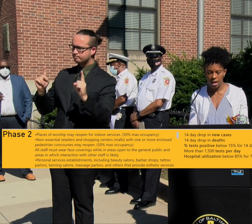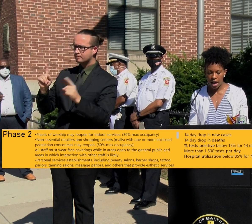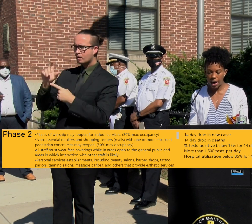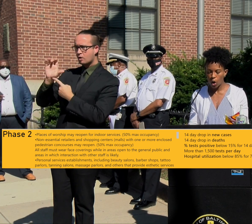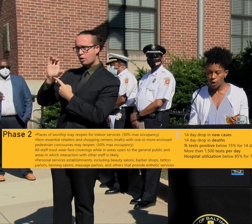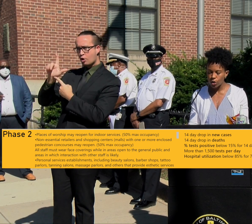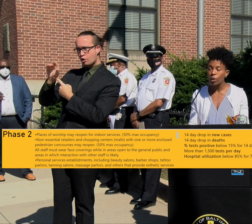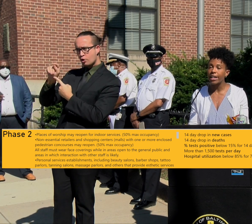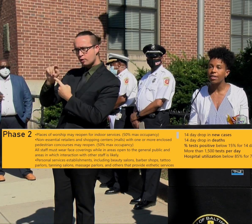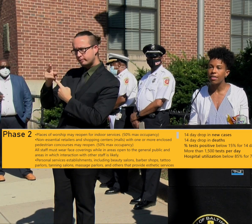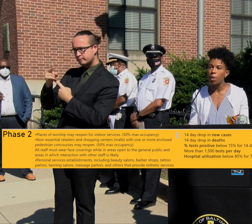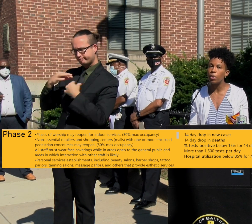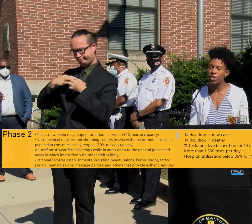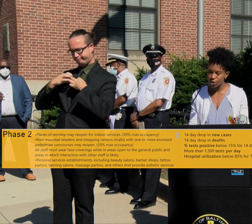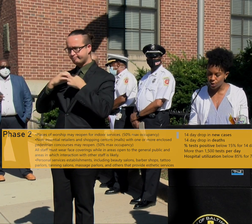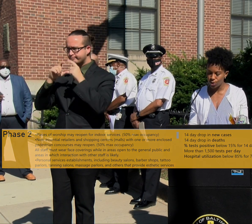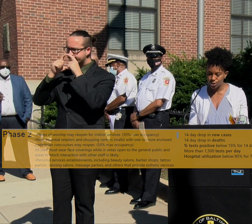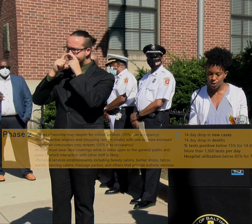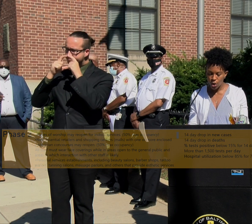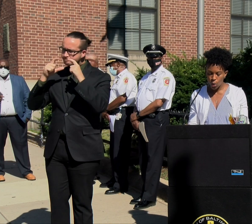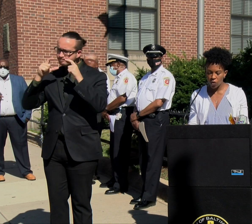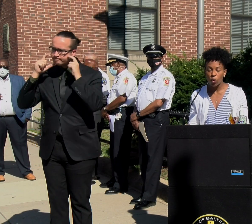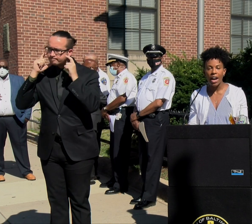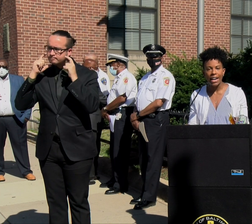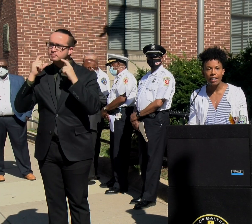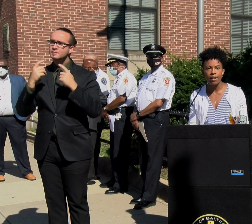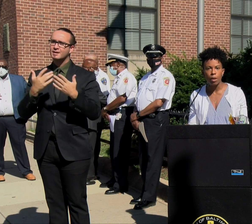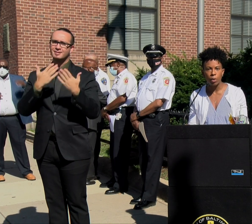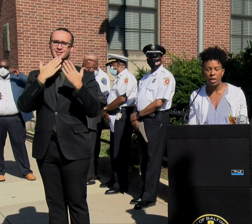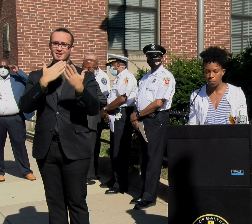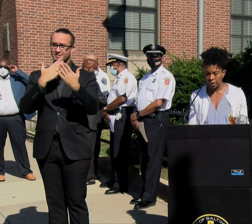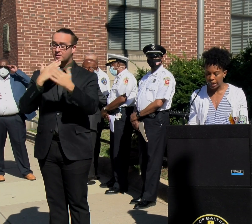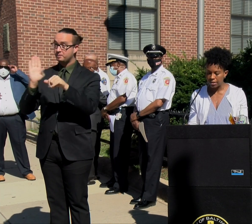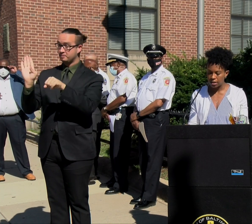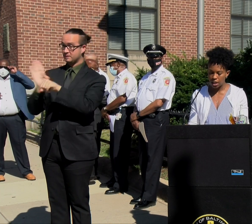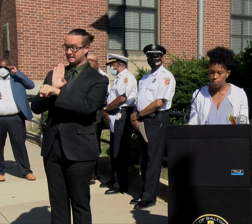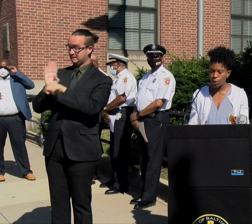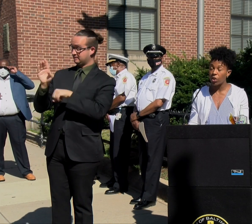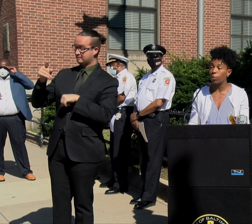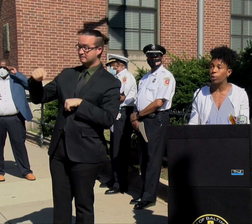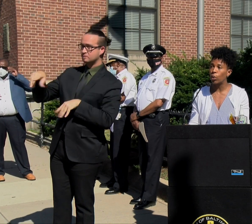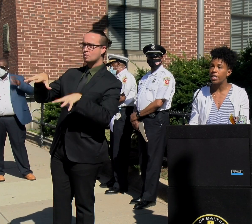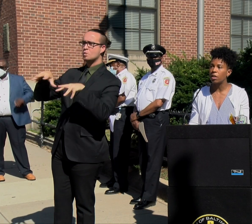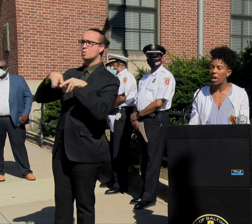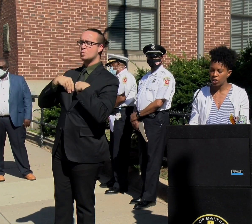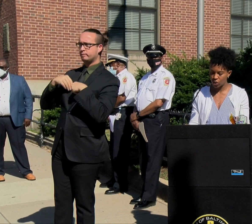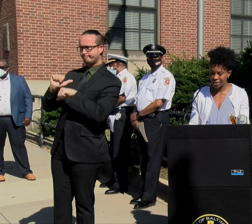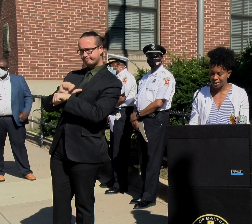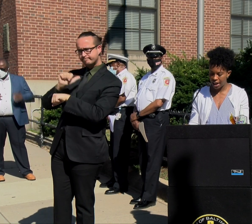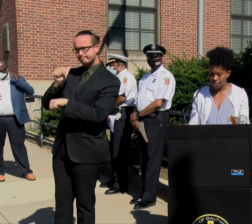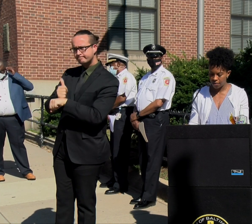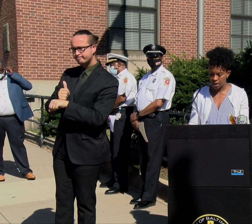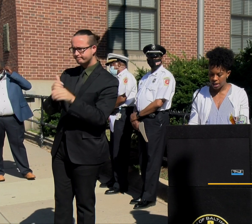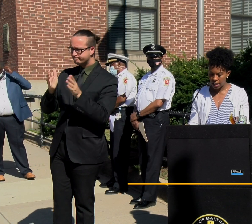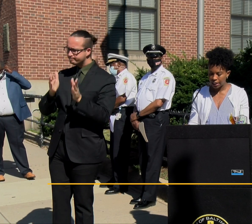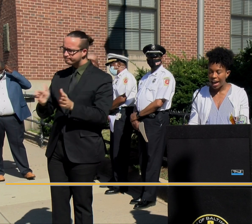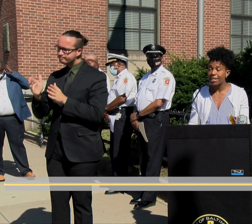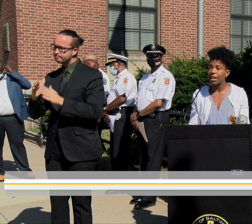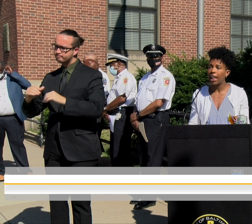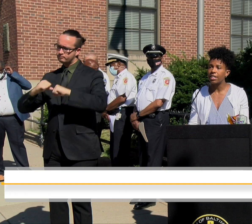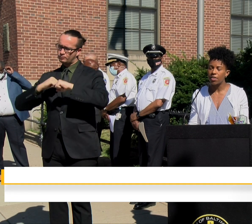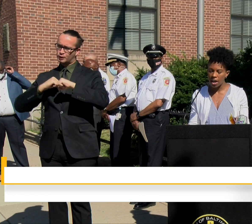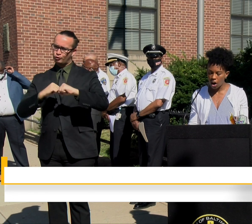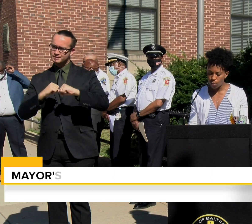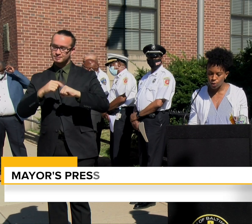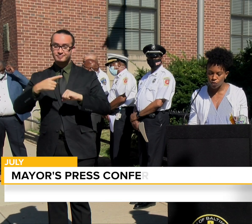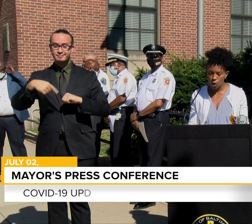coverings. I'd also like to thank business owners who have created and implemented plans to keep both their employees and patrons safe. Last,